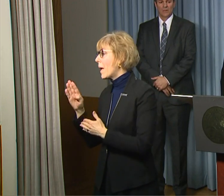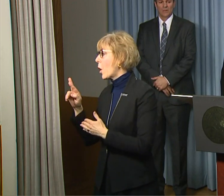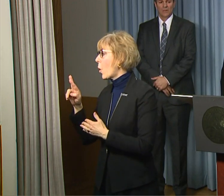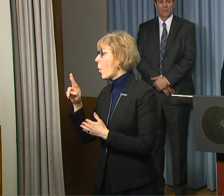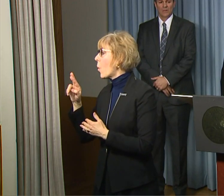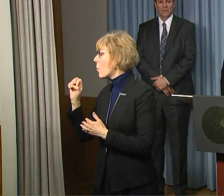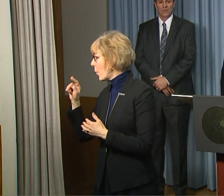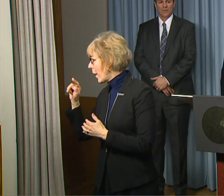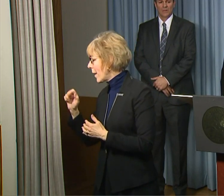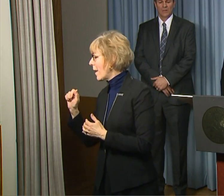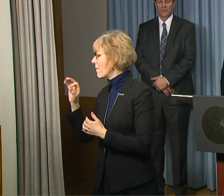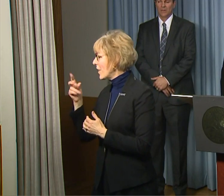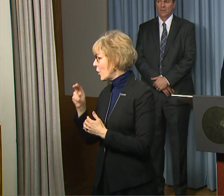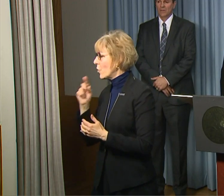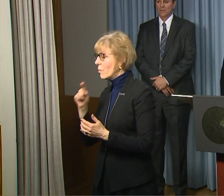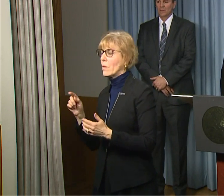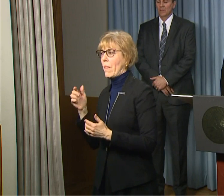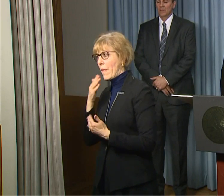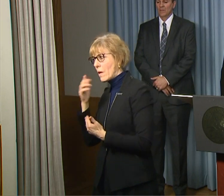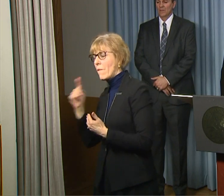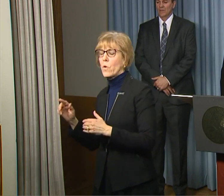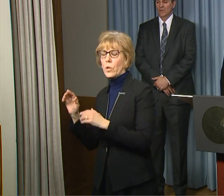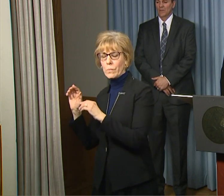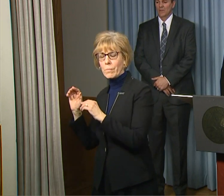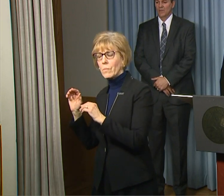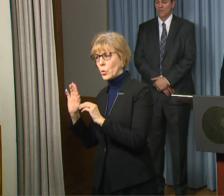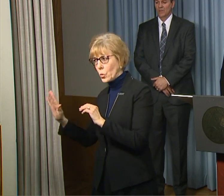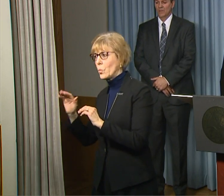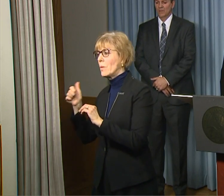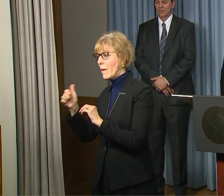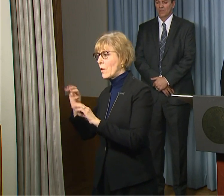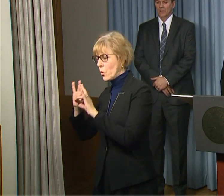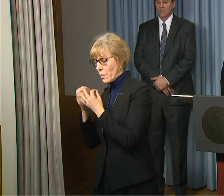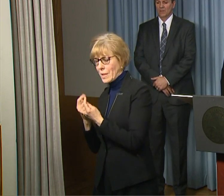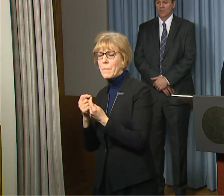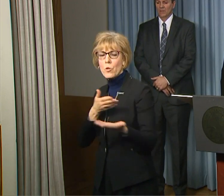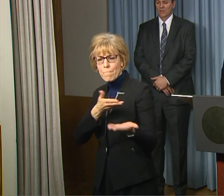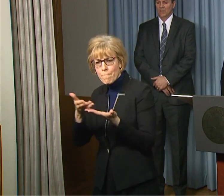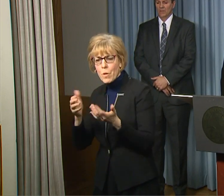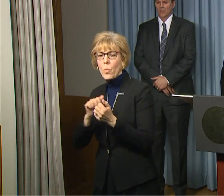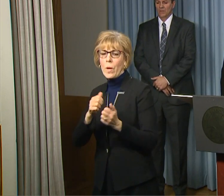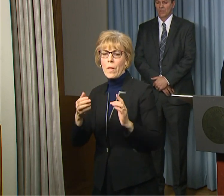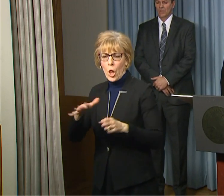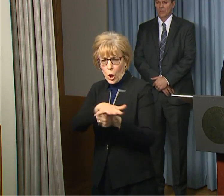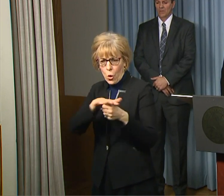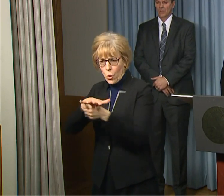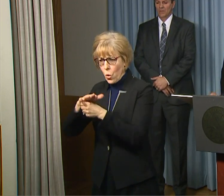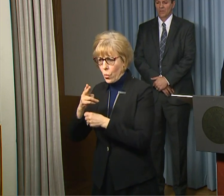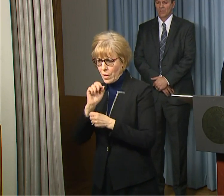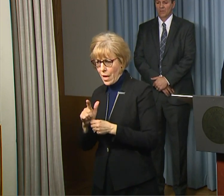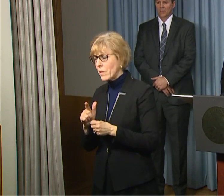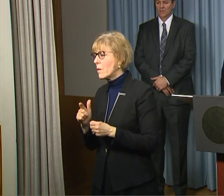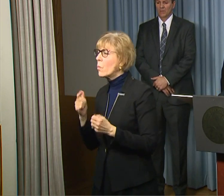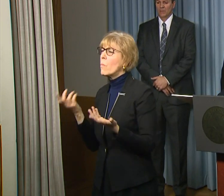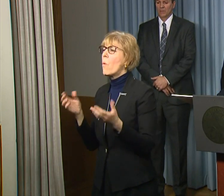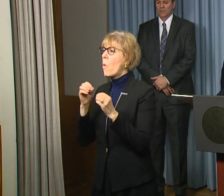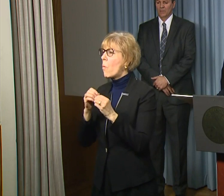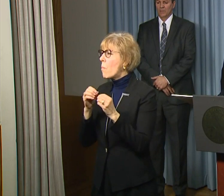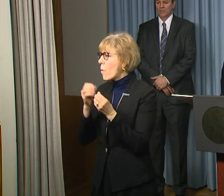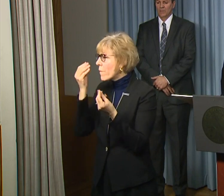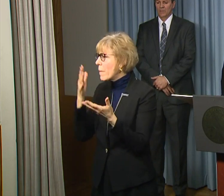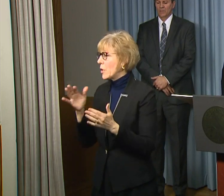for negotiating with local hotels, area hotels, and we hope to have more information on that in the coming days. We are looking at the